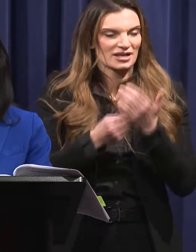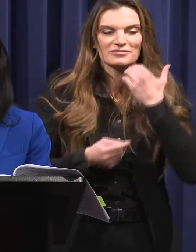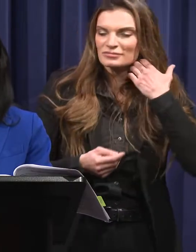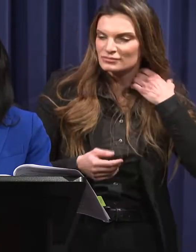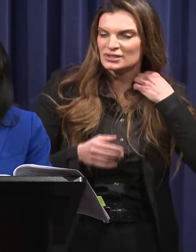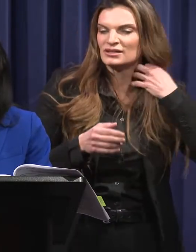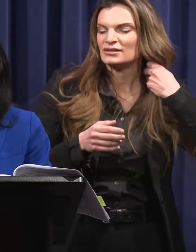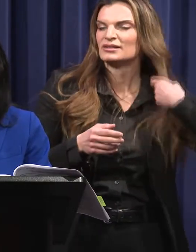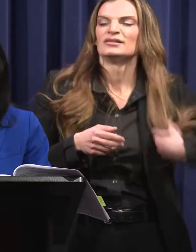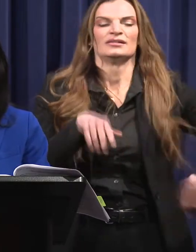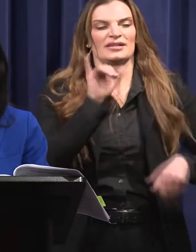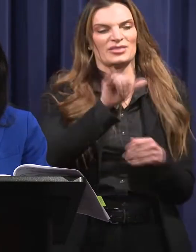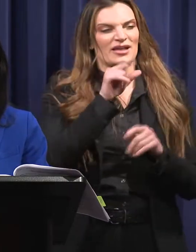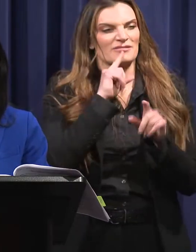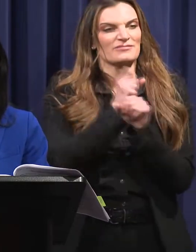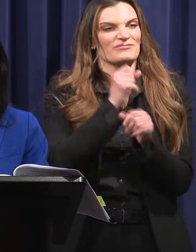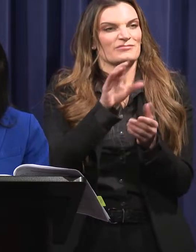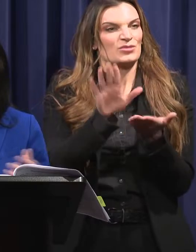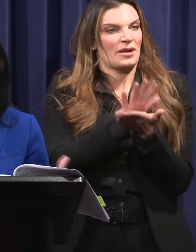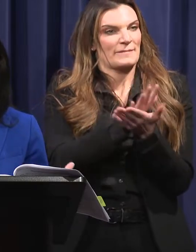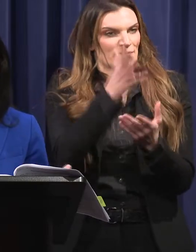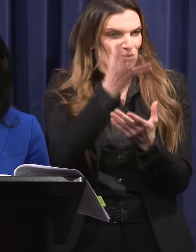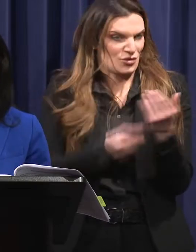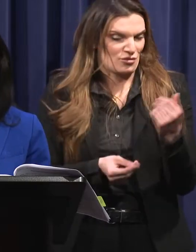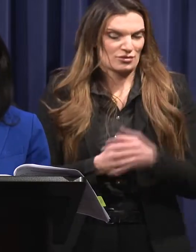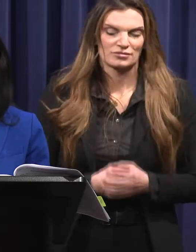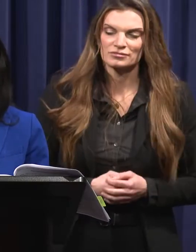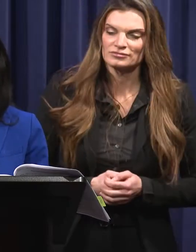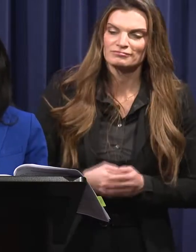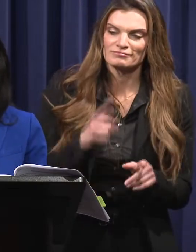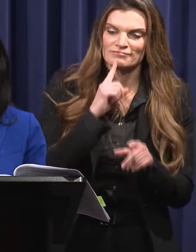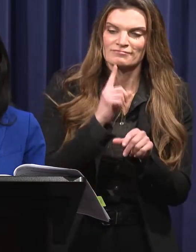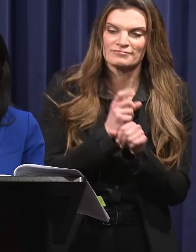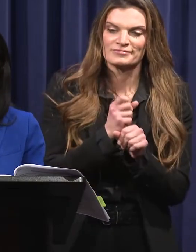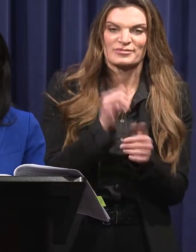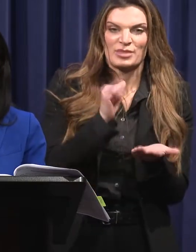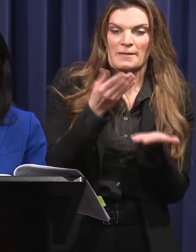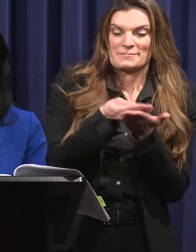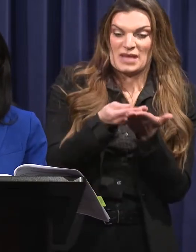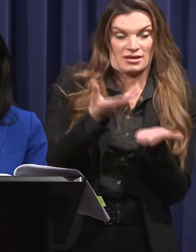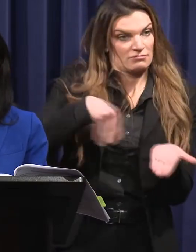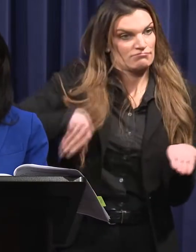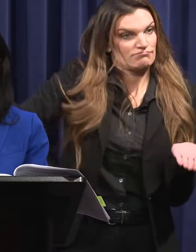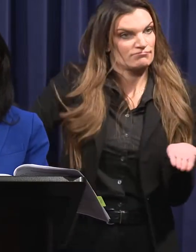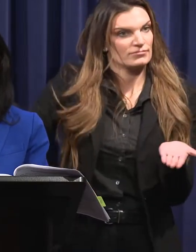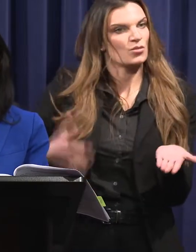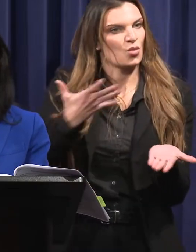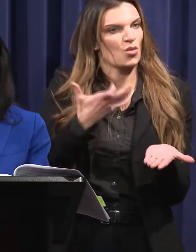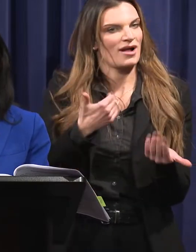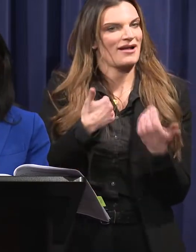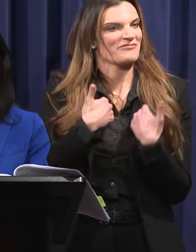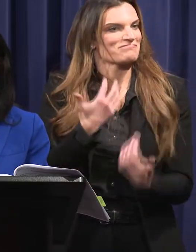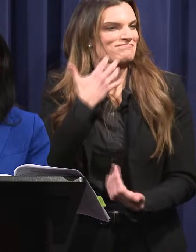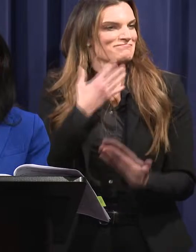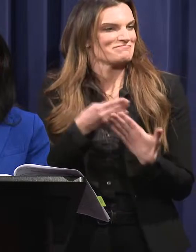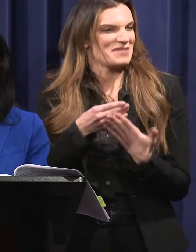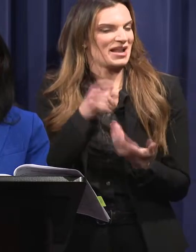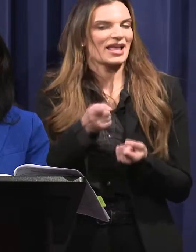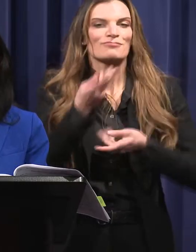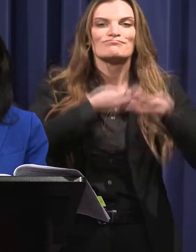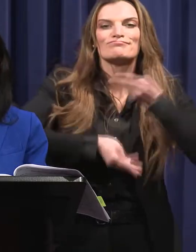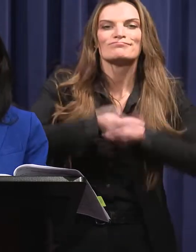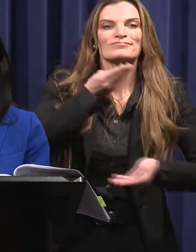absent documentation altogether. Receiving and keeping for personal gain reimbursement funds from outside